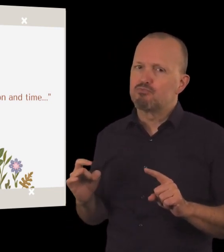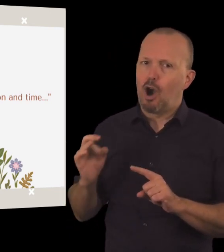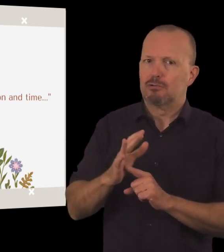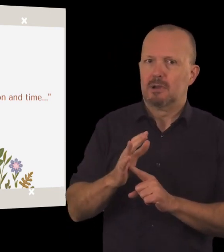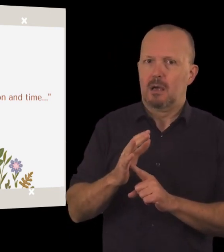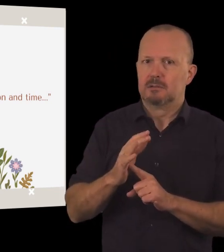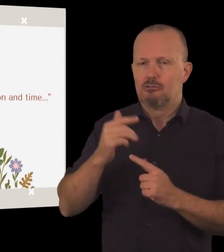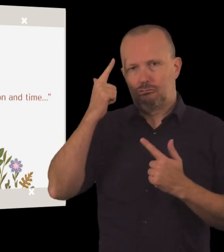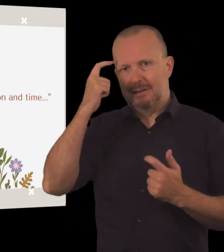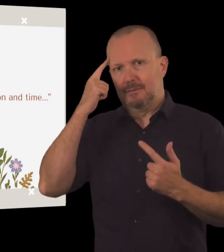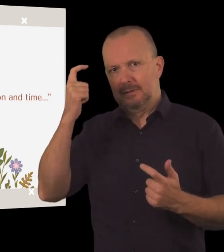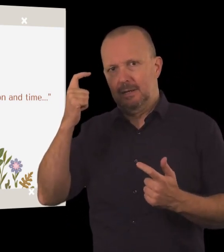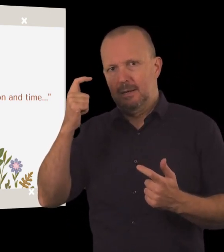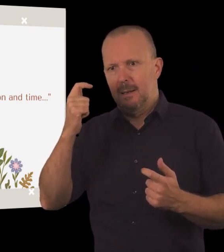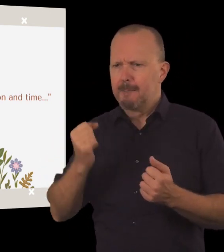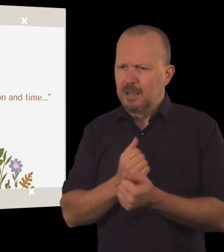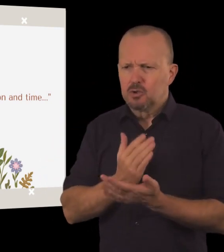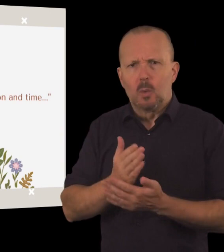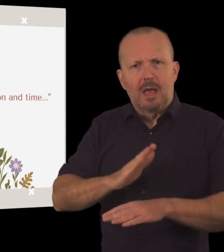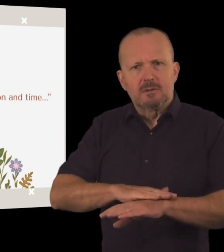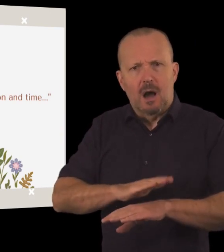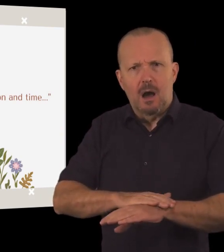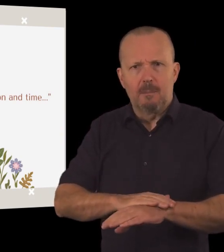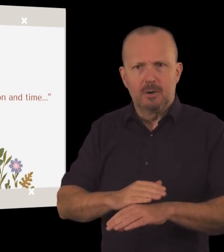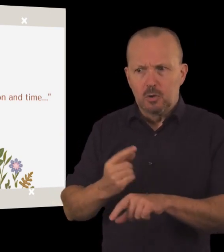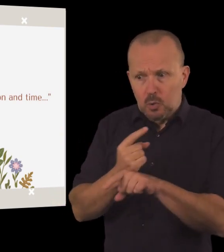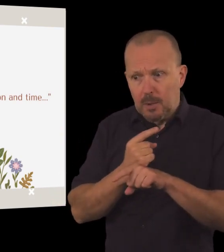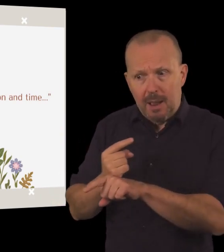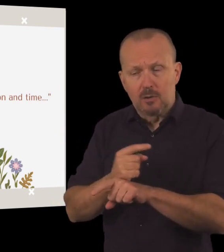feelings if we are reaching a point of burnout.